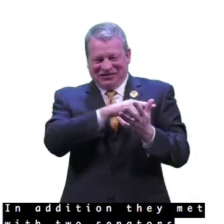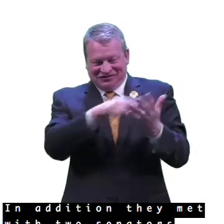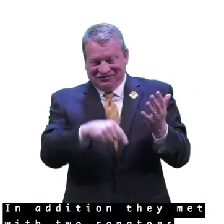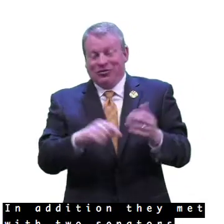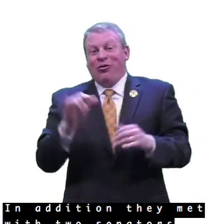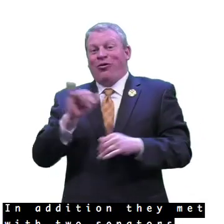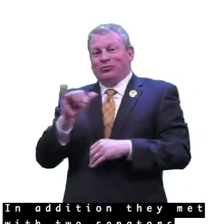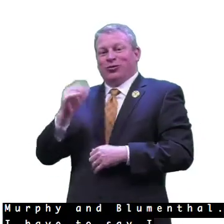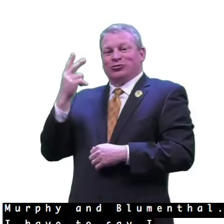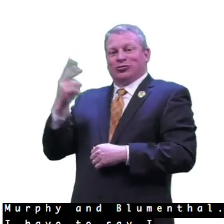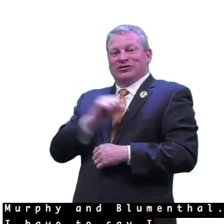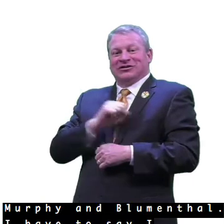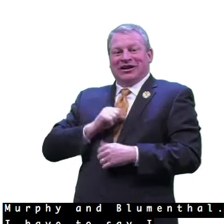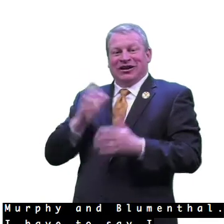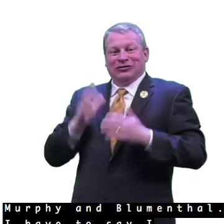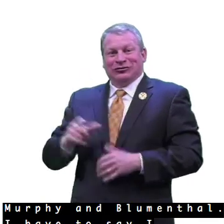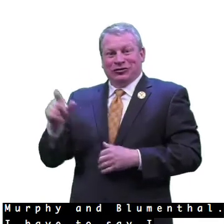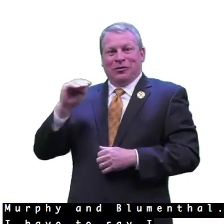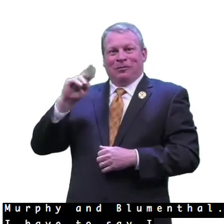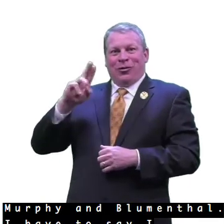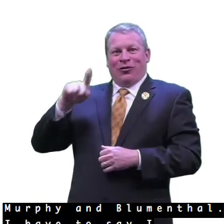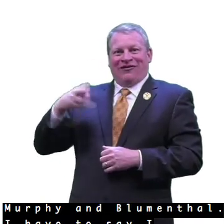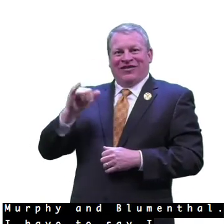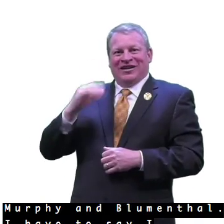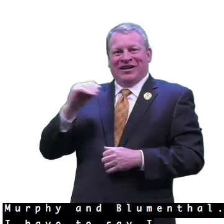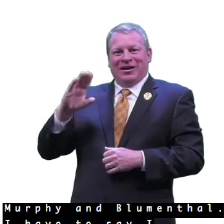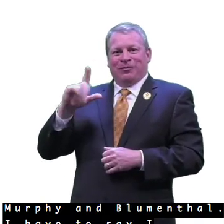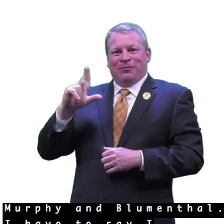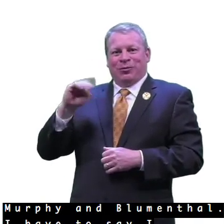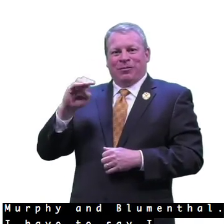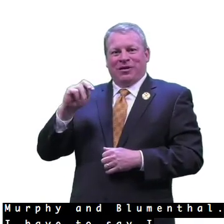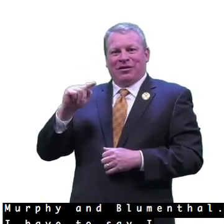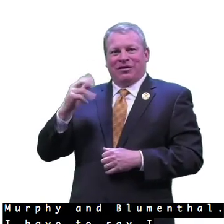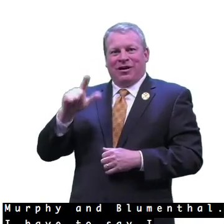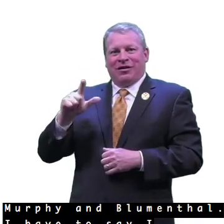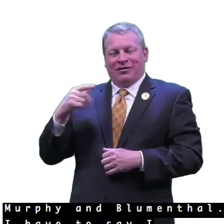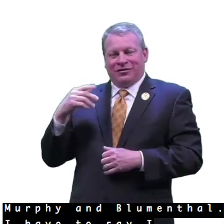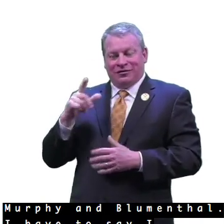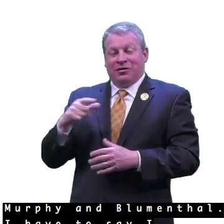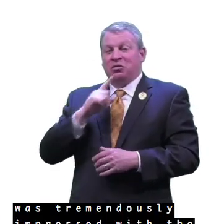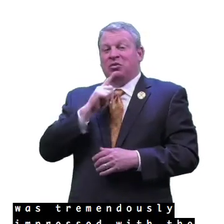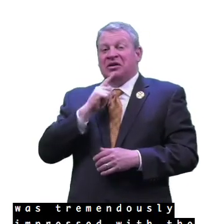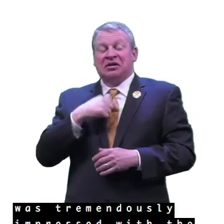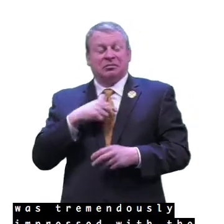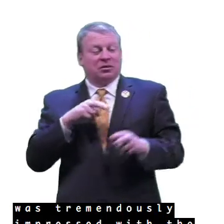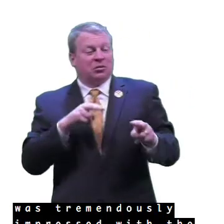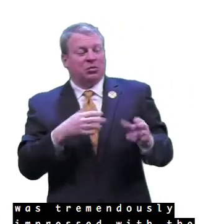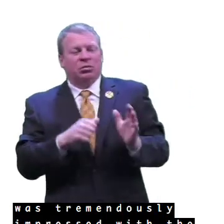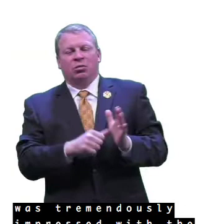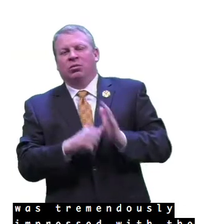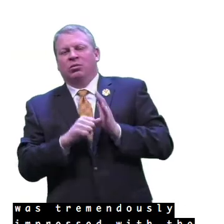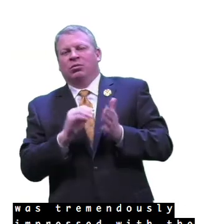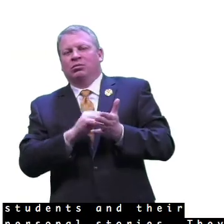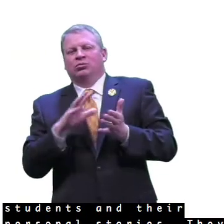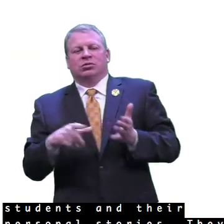with 2 senators, Murphy and Blumenthal. I have to say, I was tremendously impressed with the students